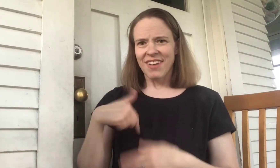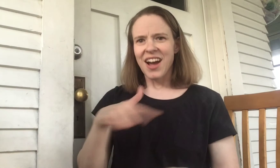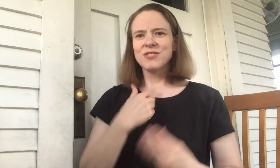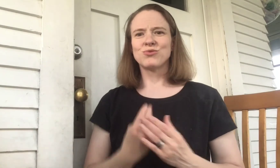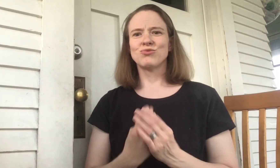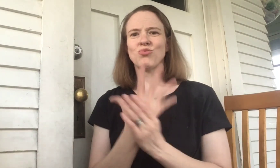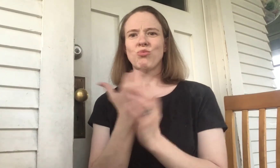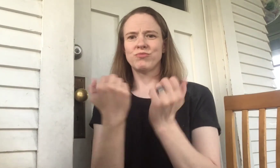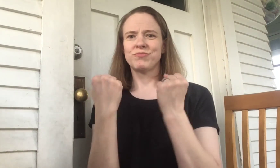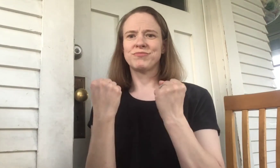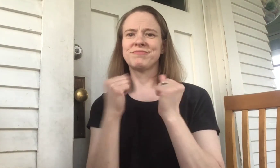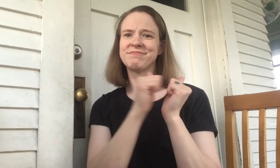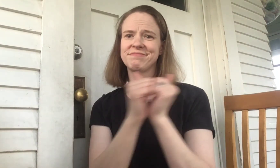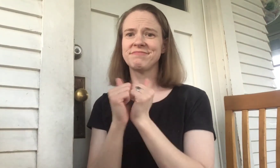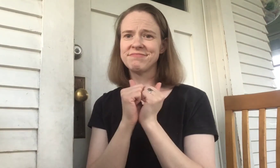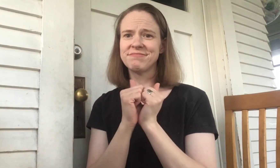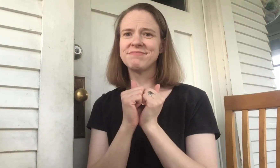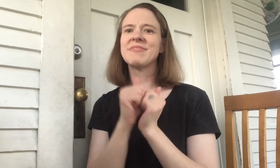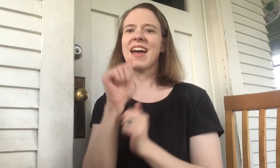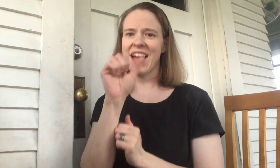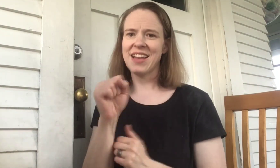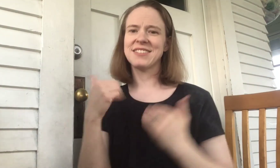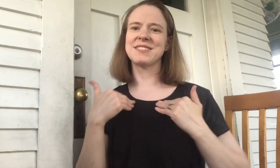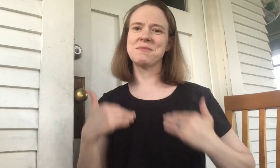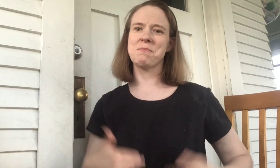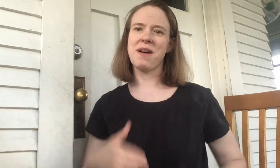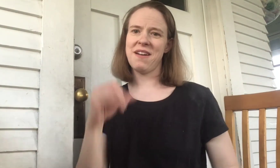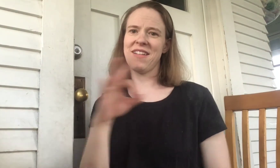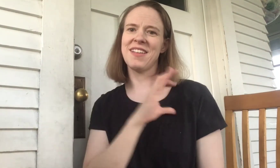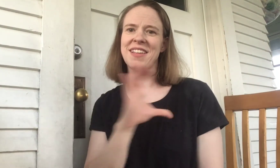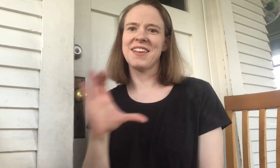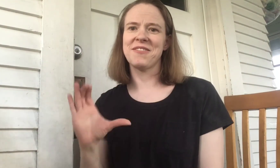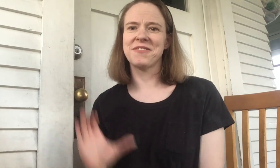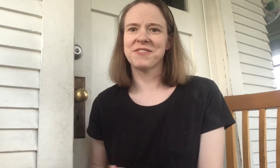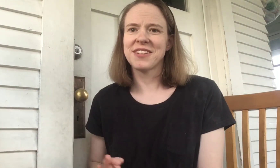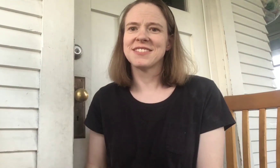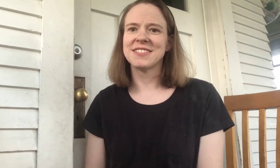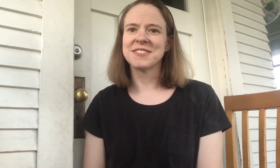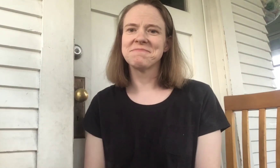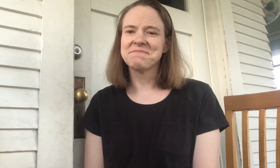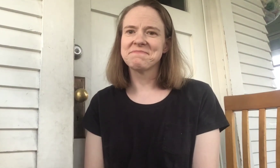inclusion, that we can grow strong together as the body of Christ.